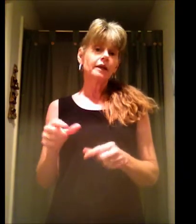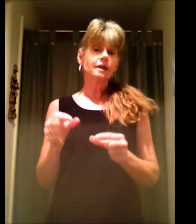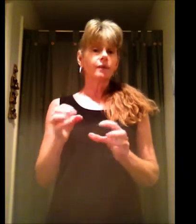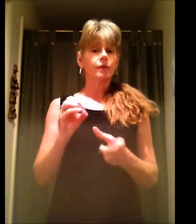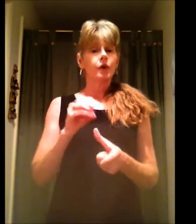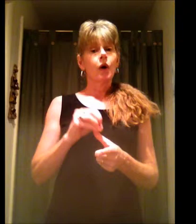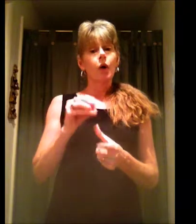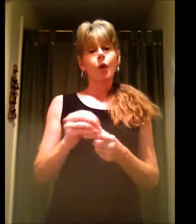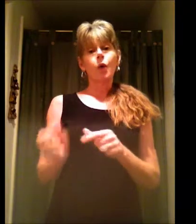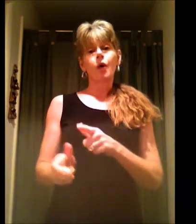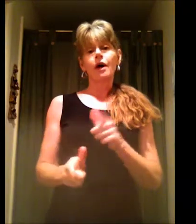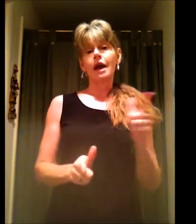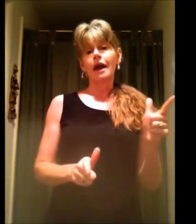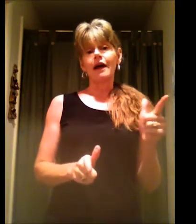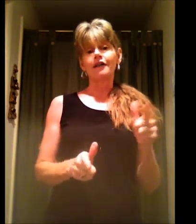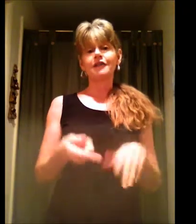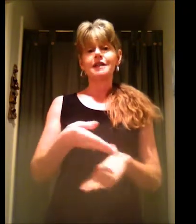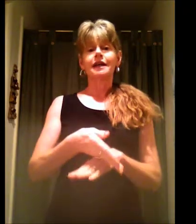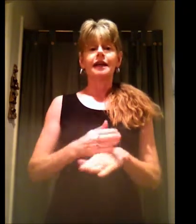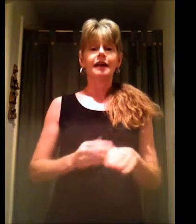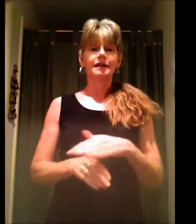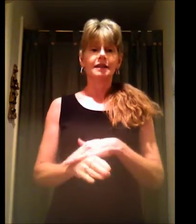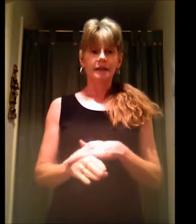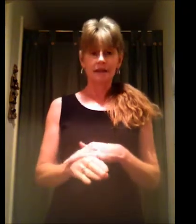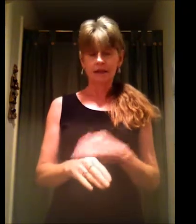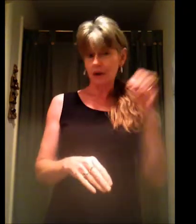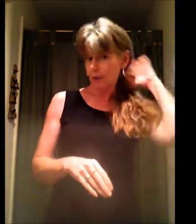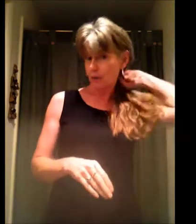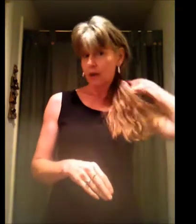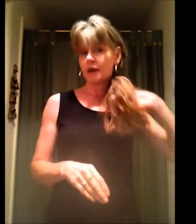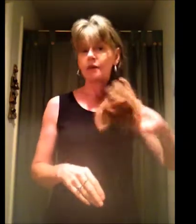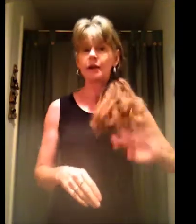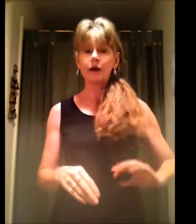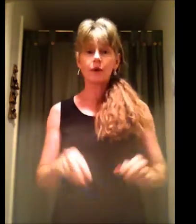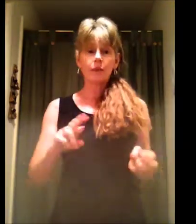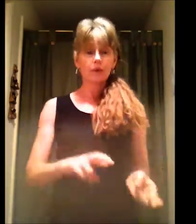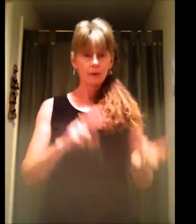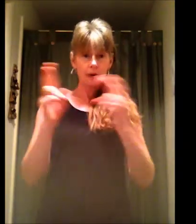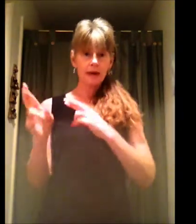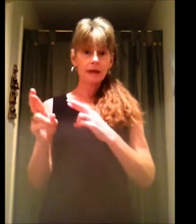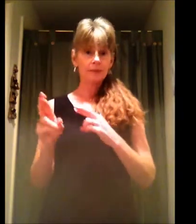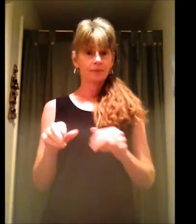right or left-handed. So here we go. Ready?